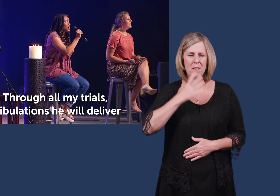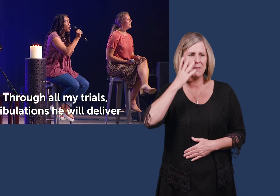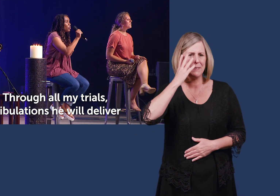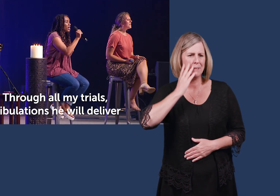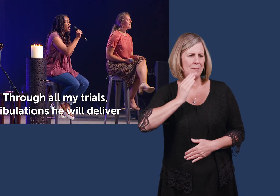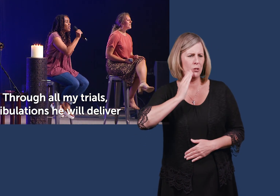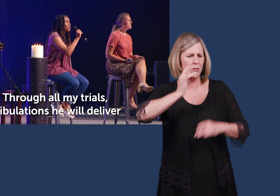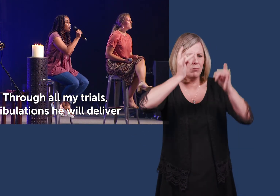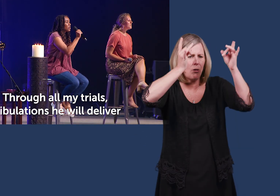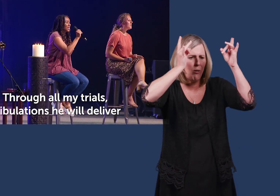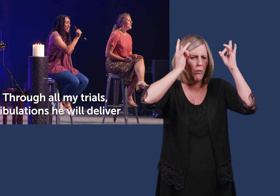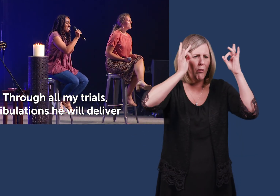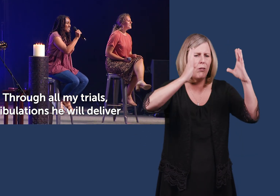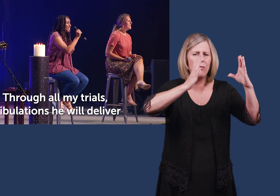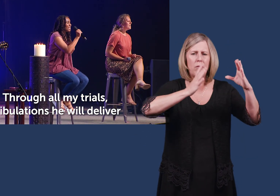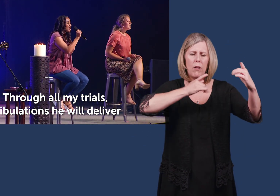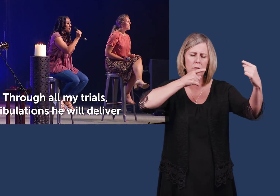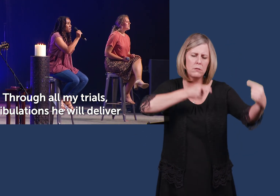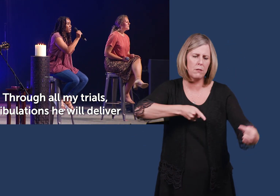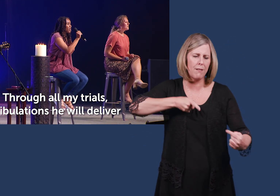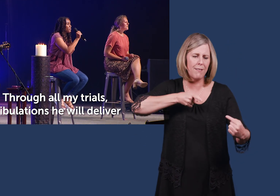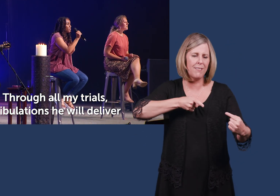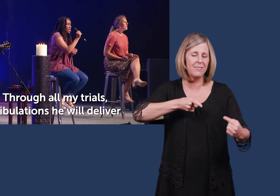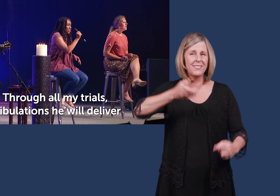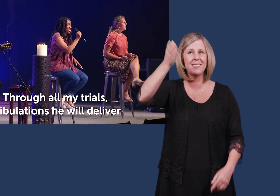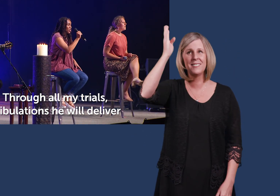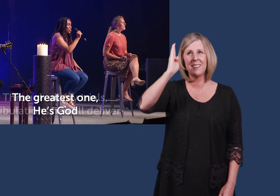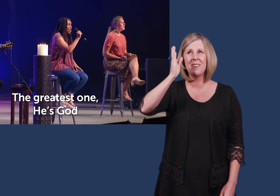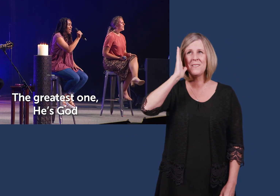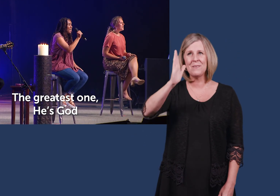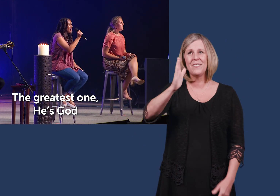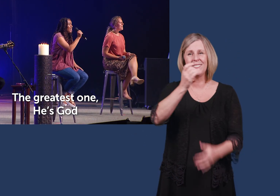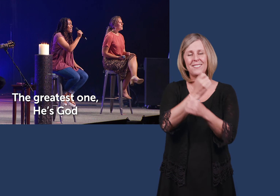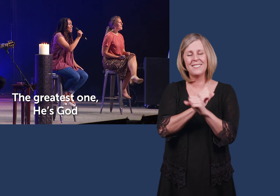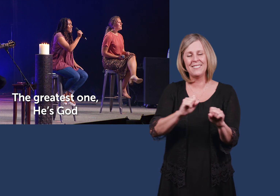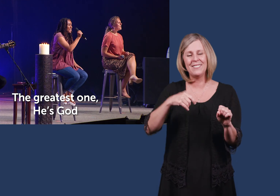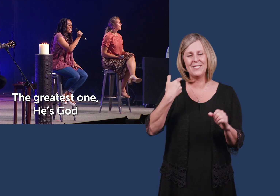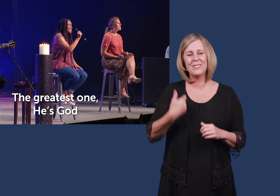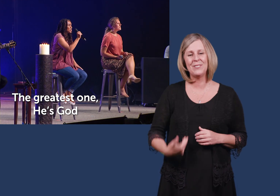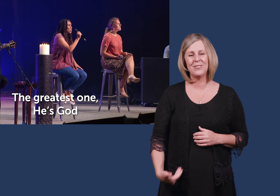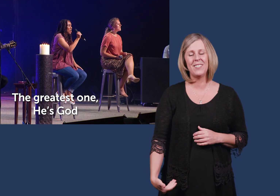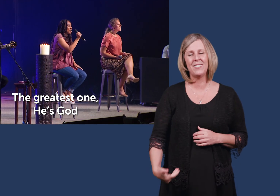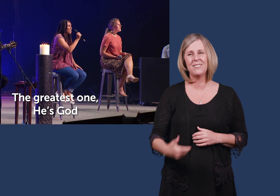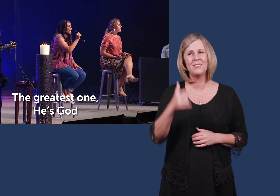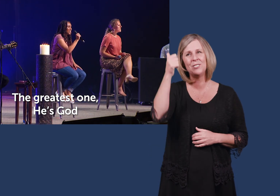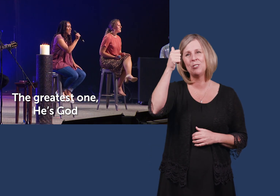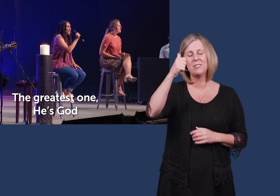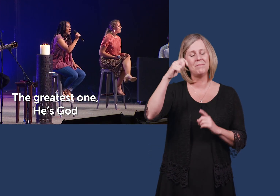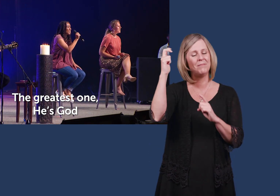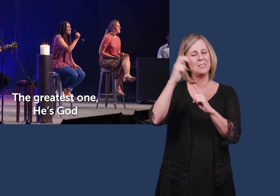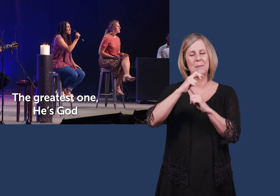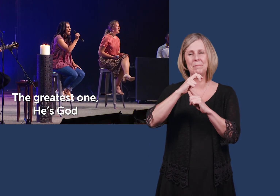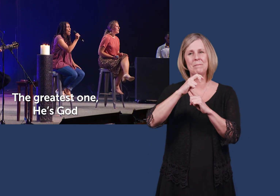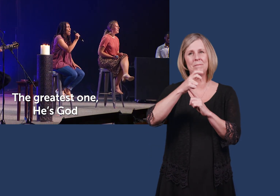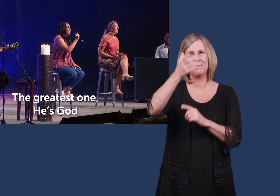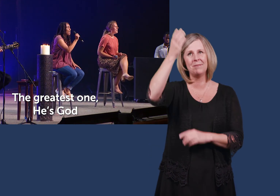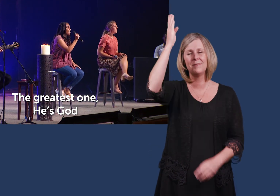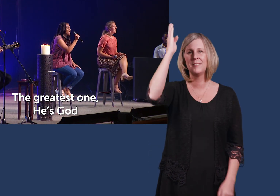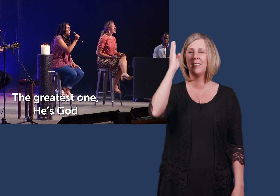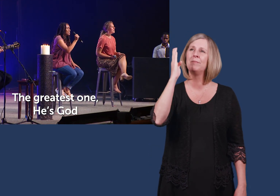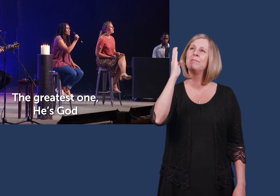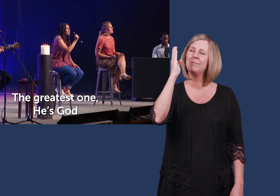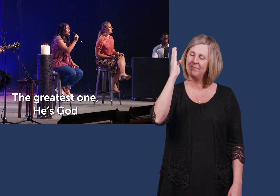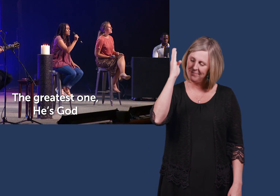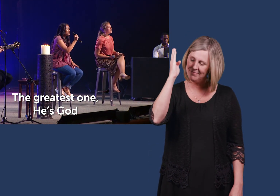tribulations he will deliver. The greatest one, he's